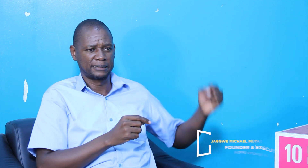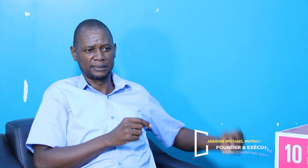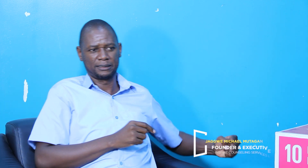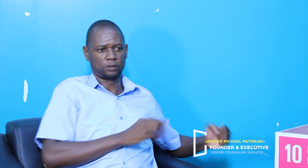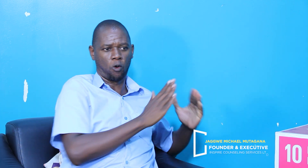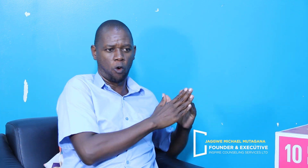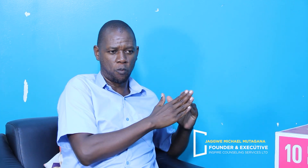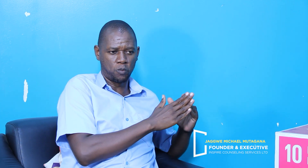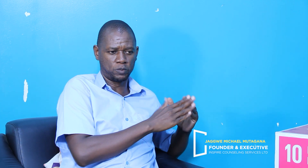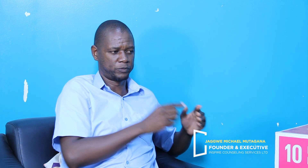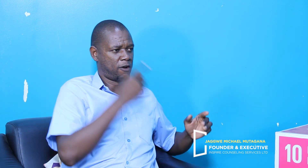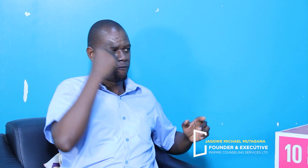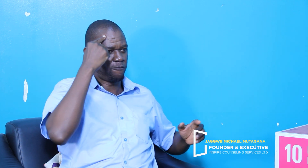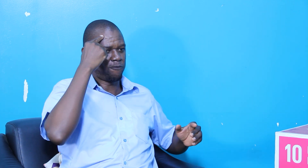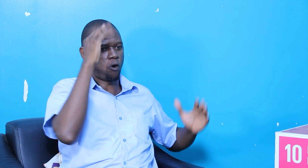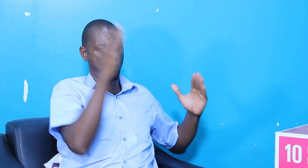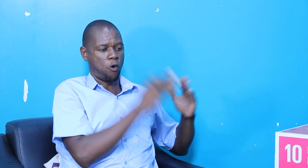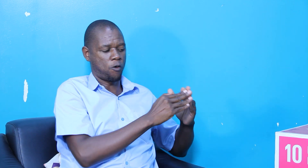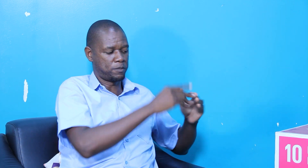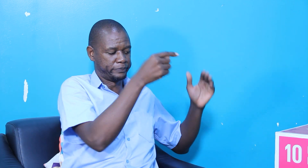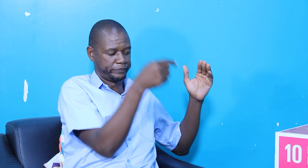become one. You put that person at home.